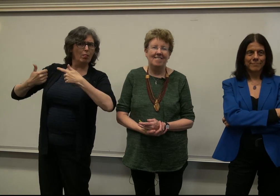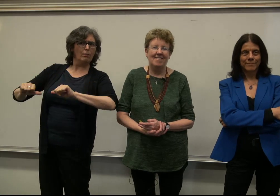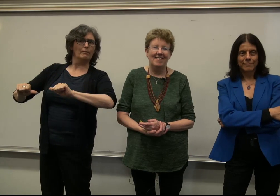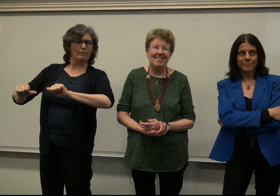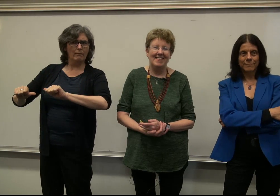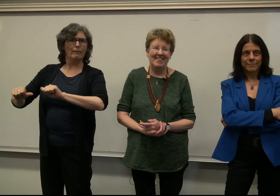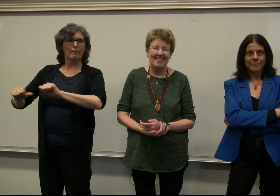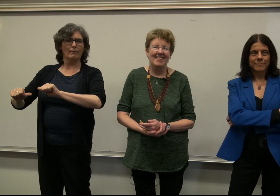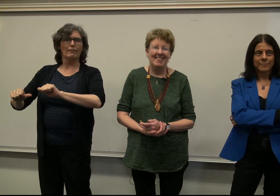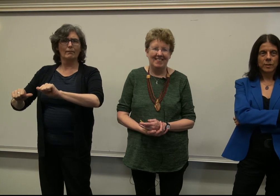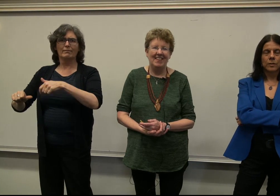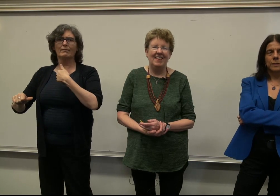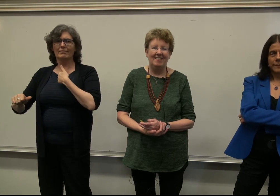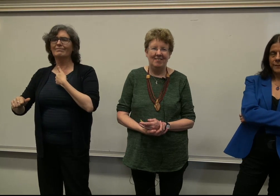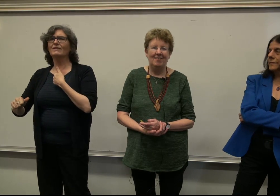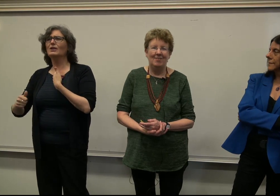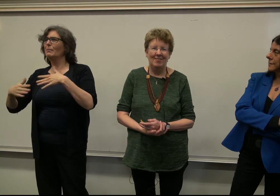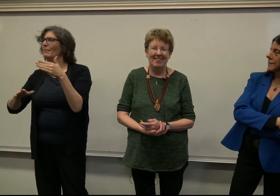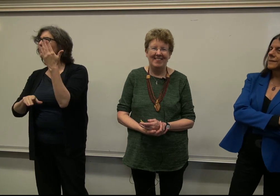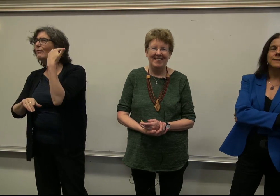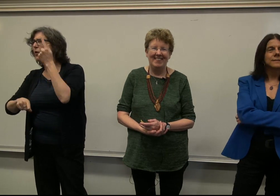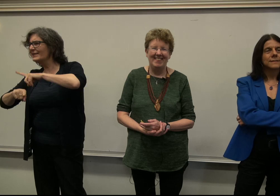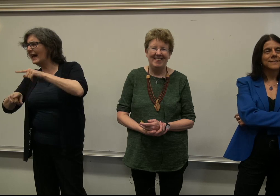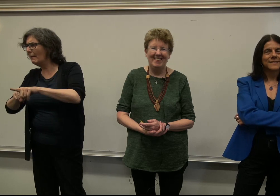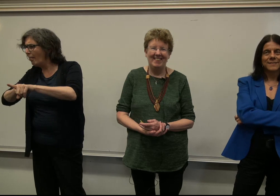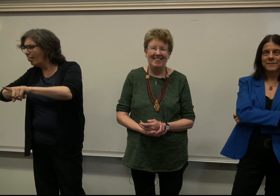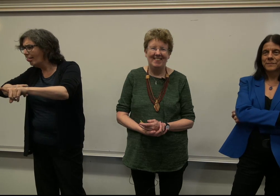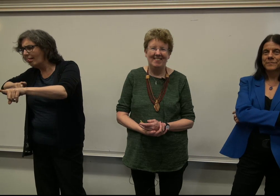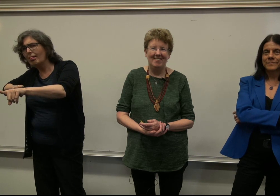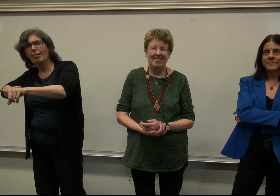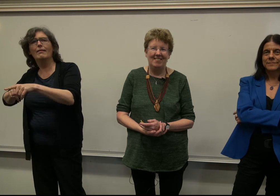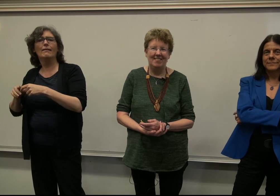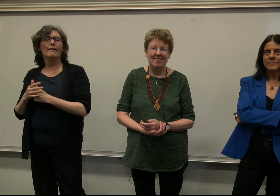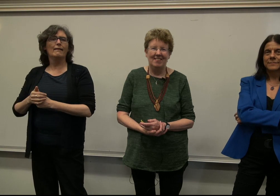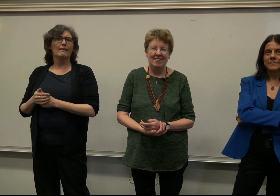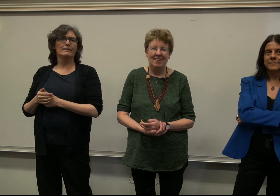There's a bit of a time lag too, so that's, Yeah. sorry everyone.